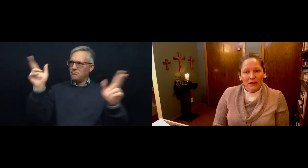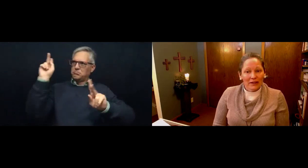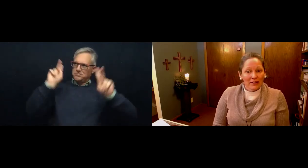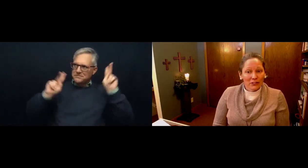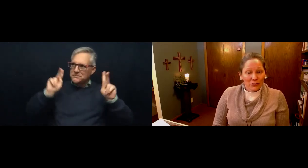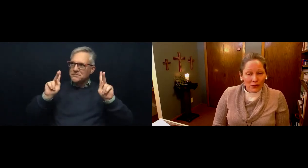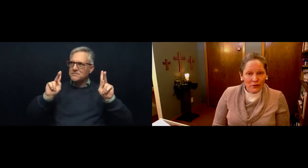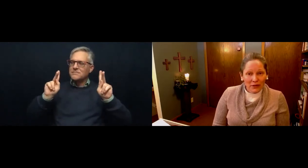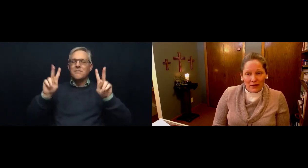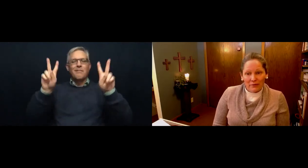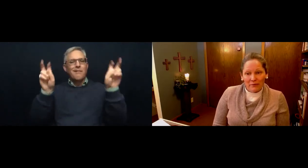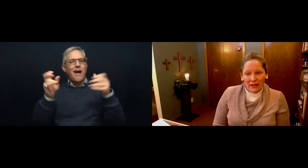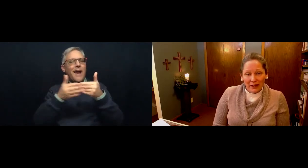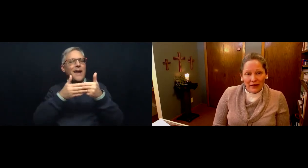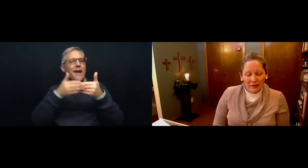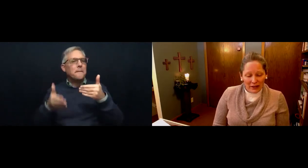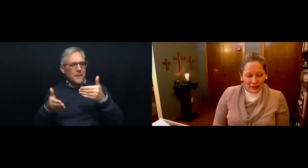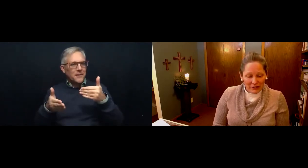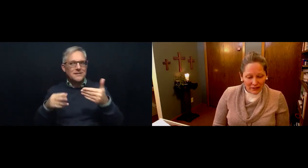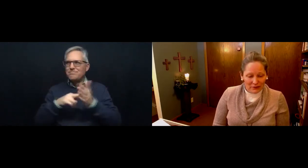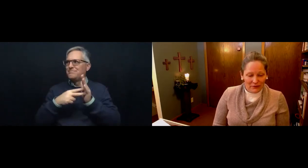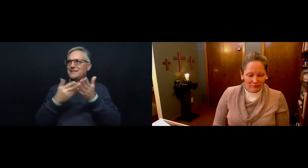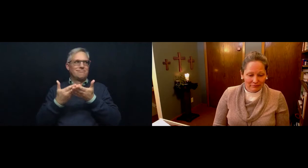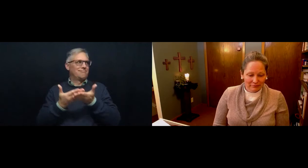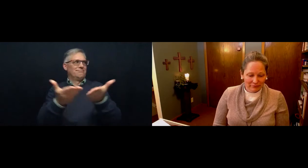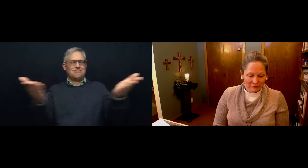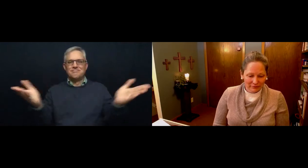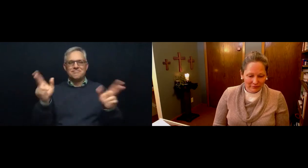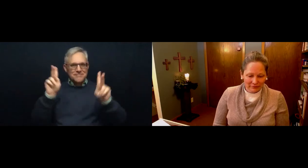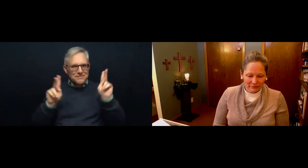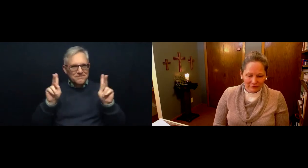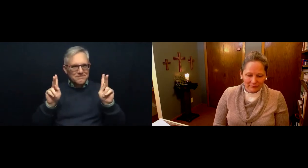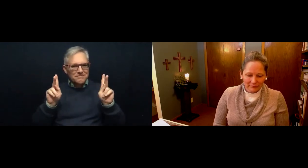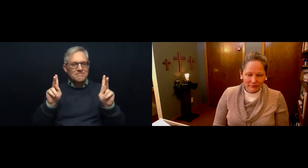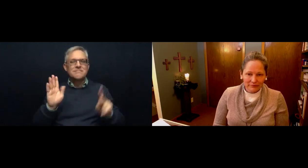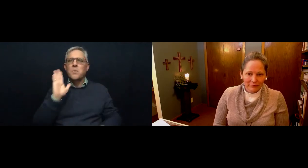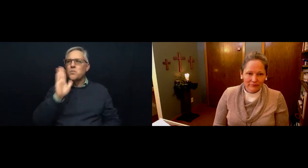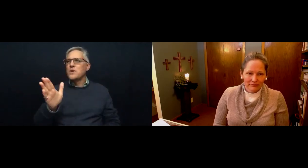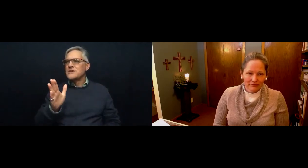will show them care and concern.